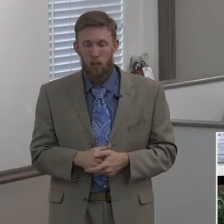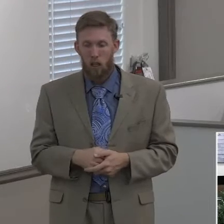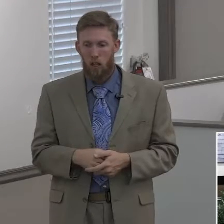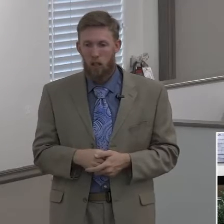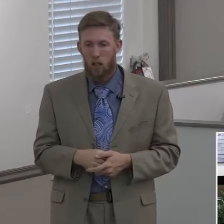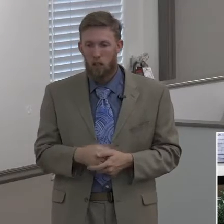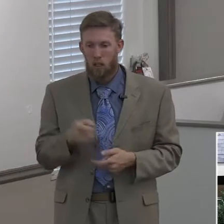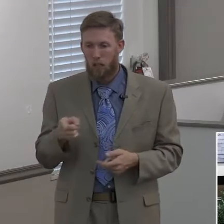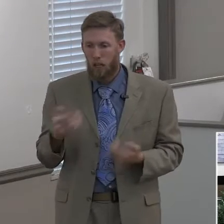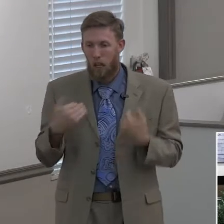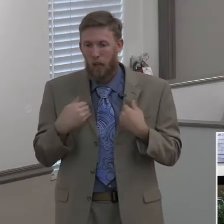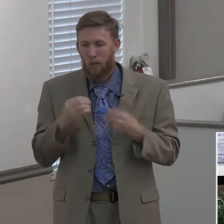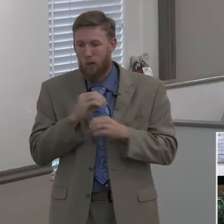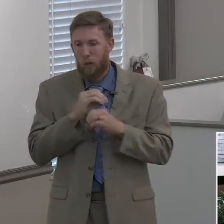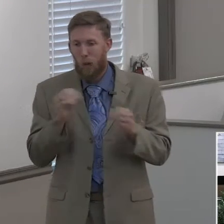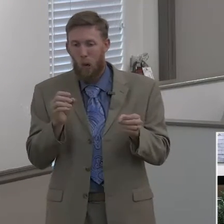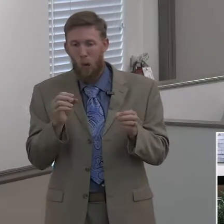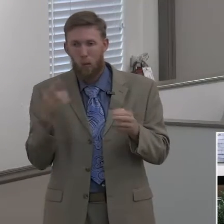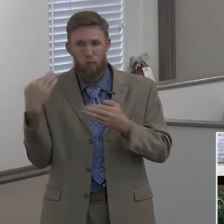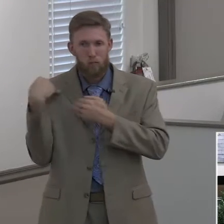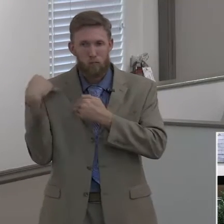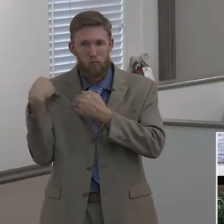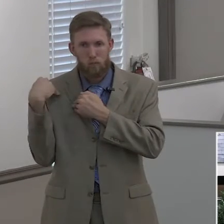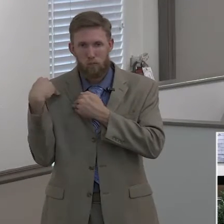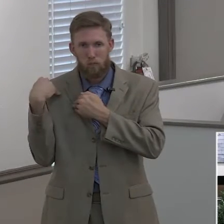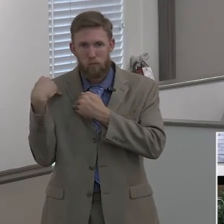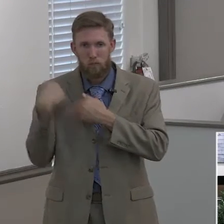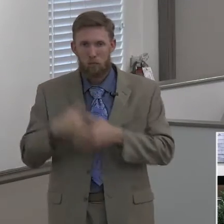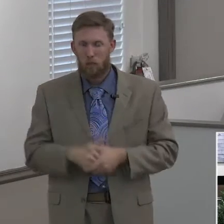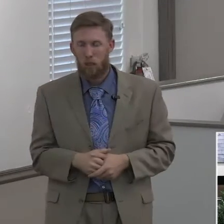they have no responsibility.